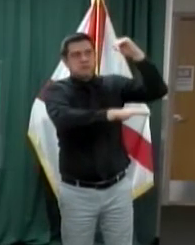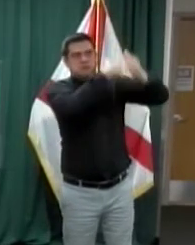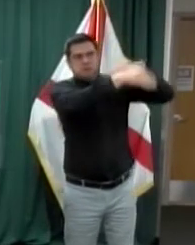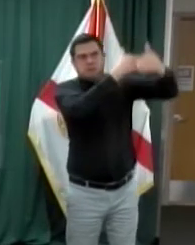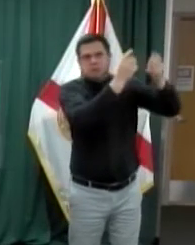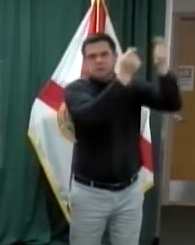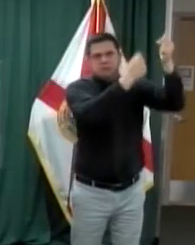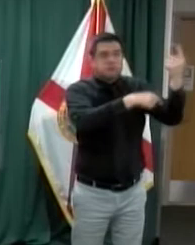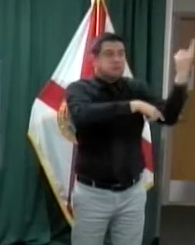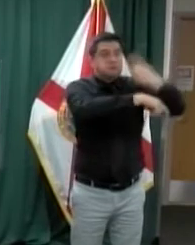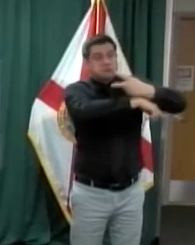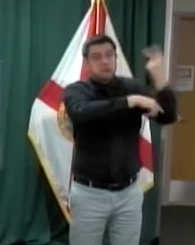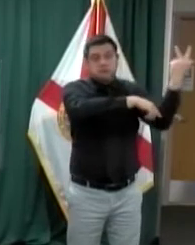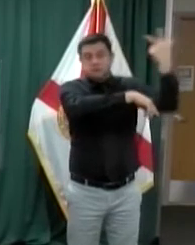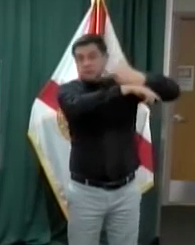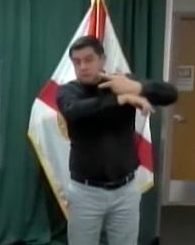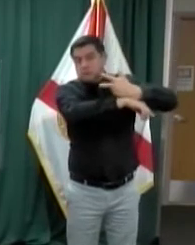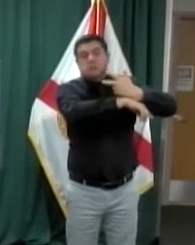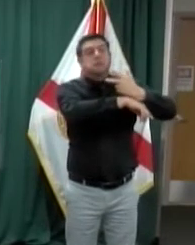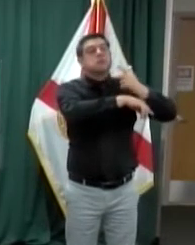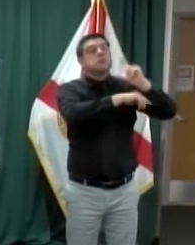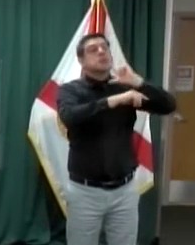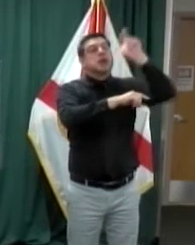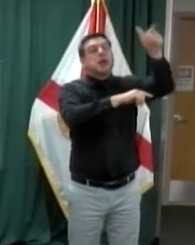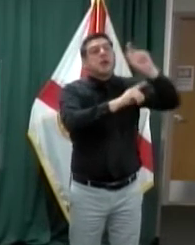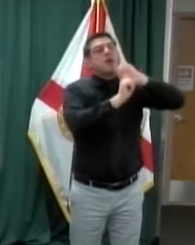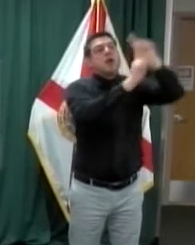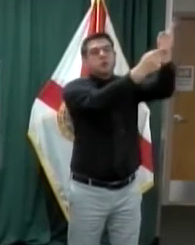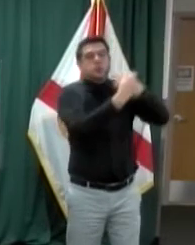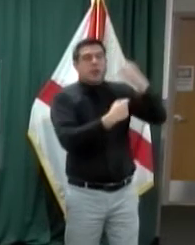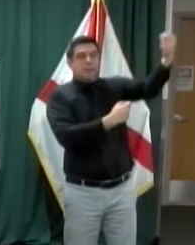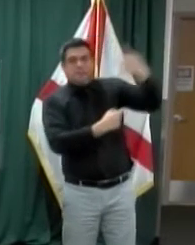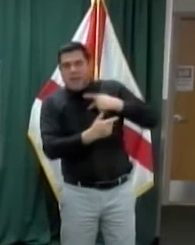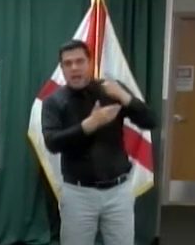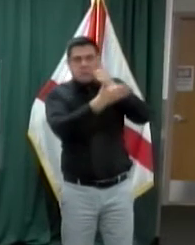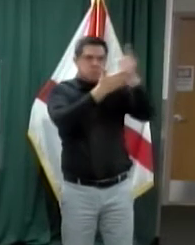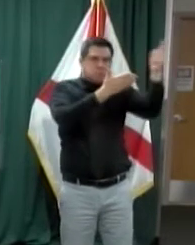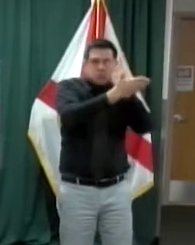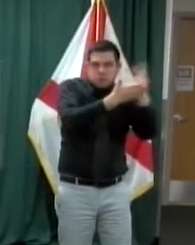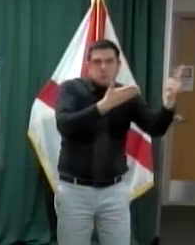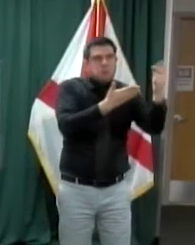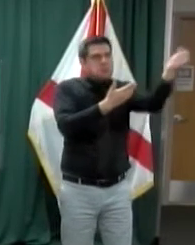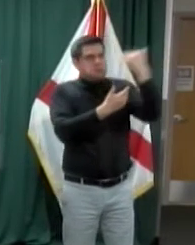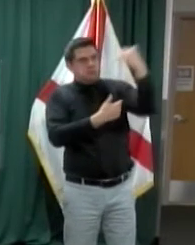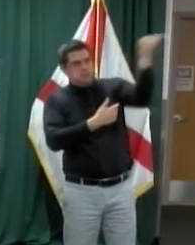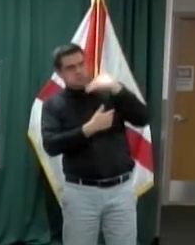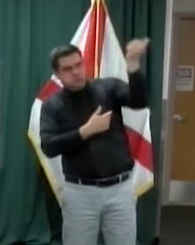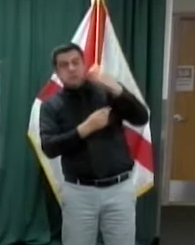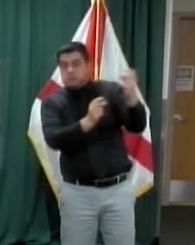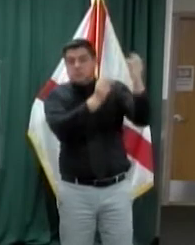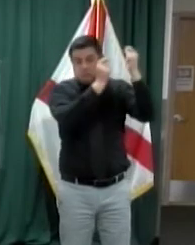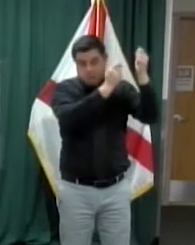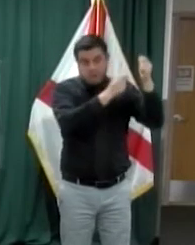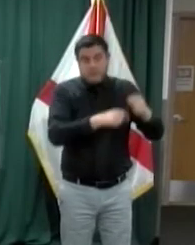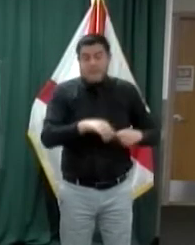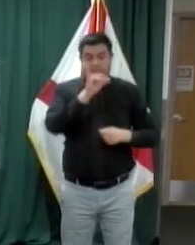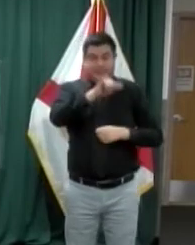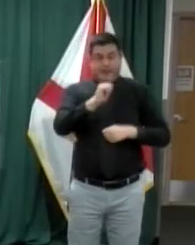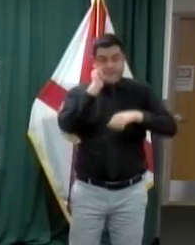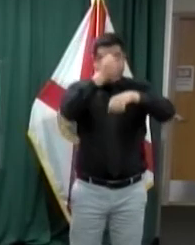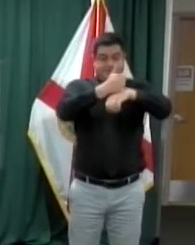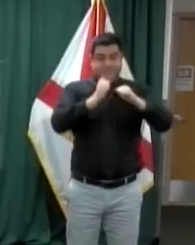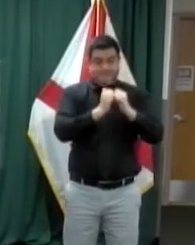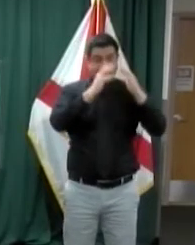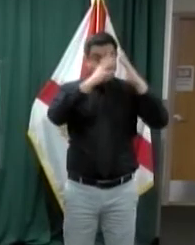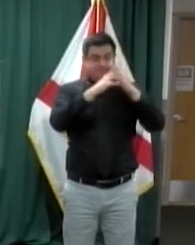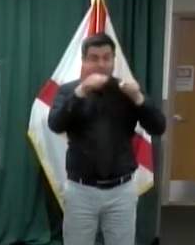good numbers related to testing shortly. At those sites, there is no charge. We are asking individuals if they have